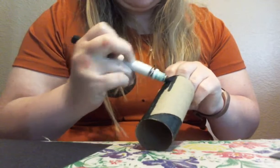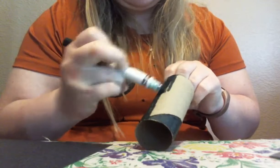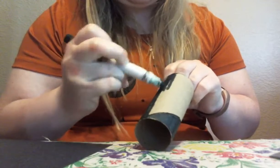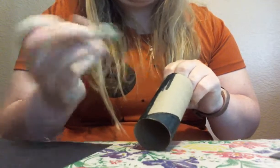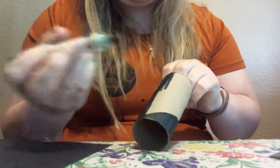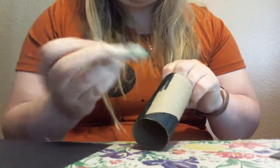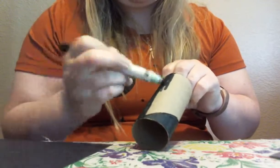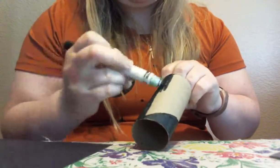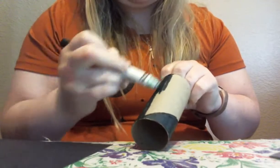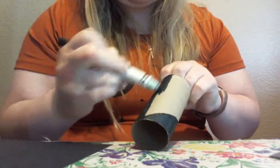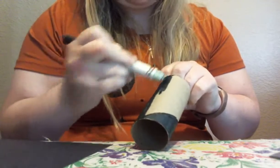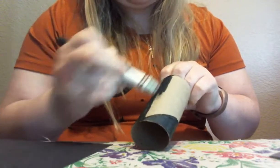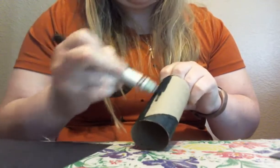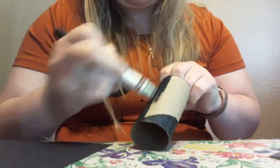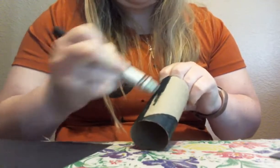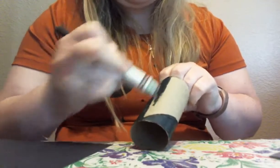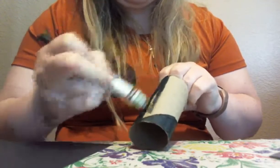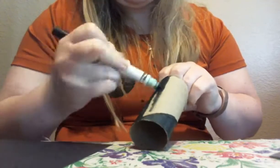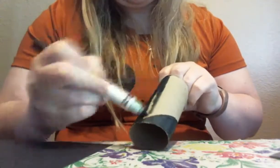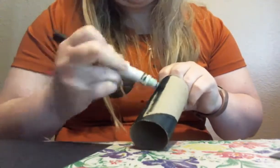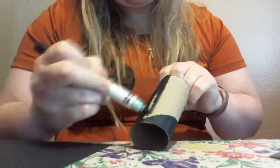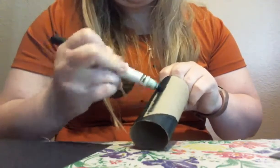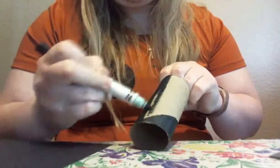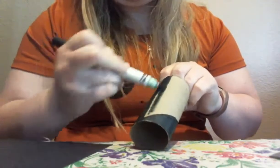And it's easiest to start with the decoration part.